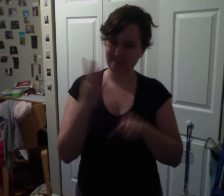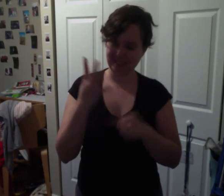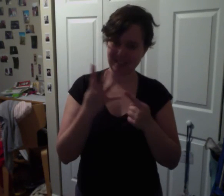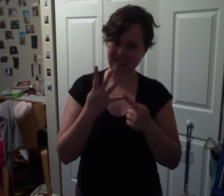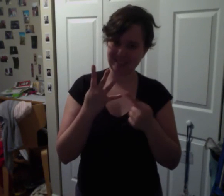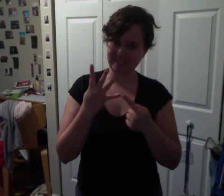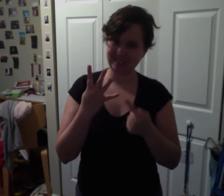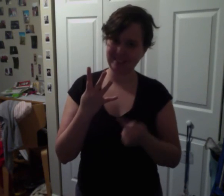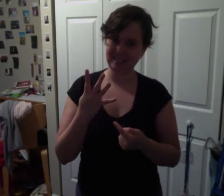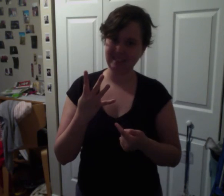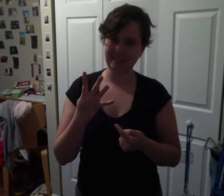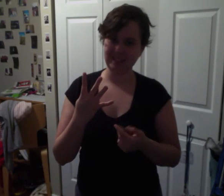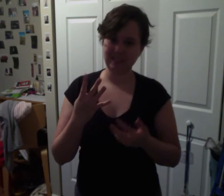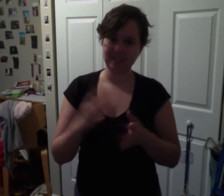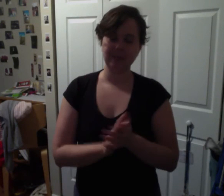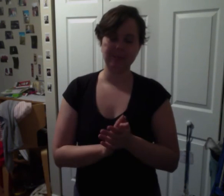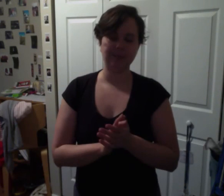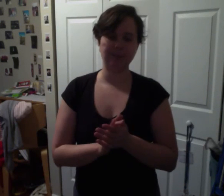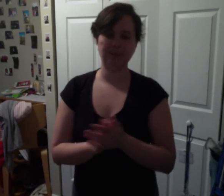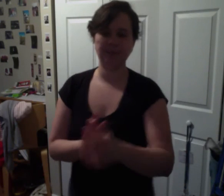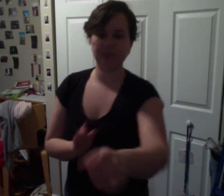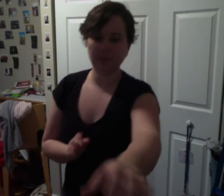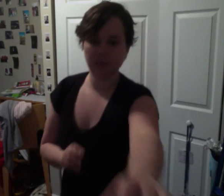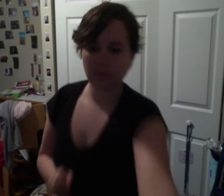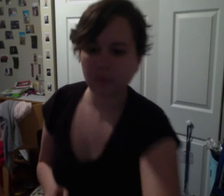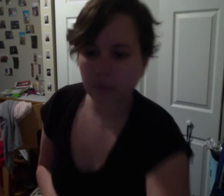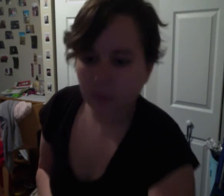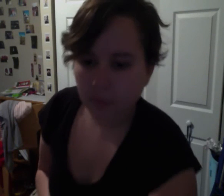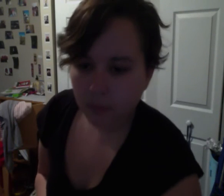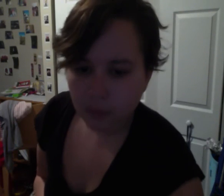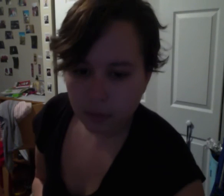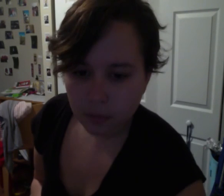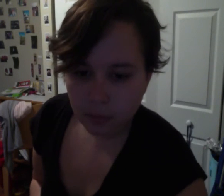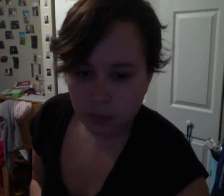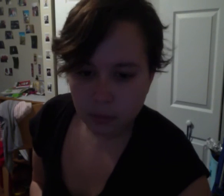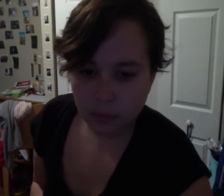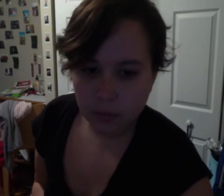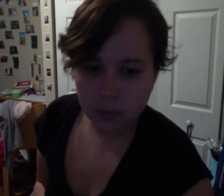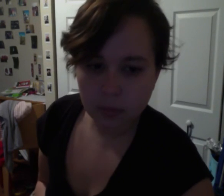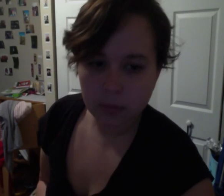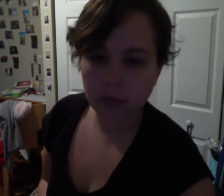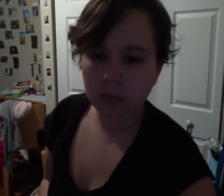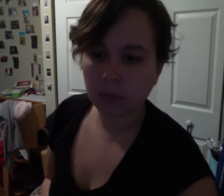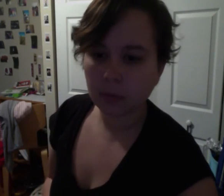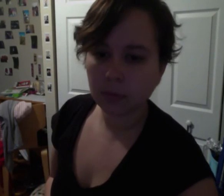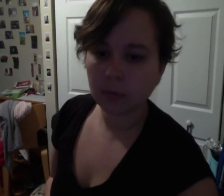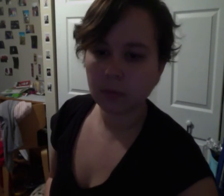So, the TED Prize. When I first heard from Ted and Chris a few months ago about the possibility of the prize,